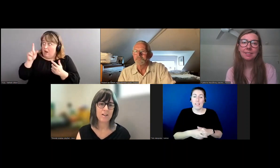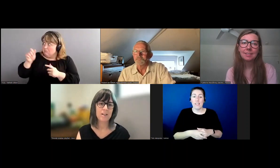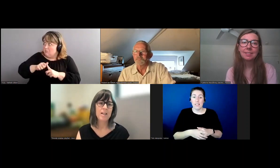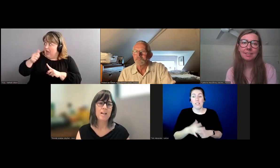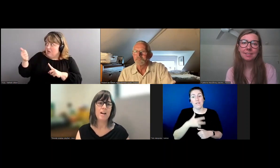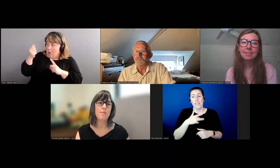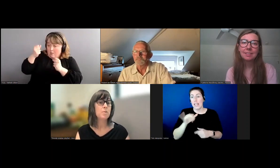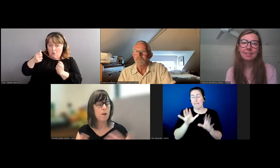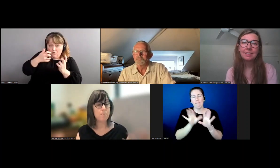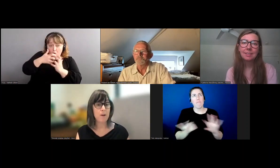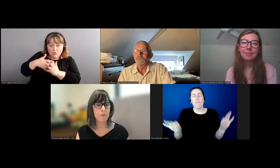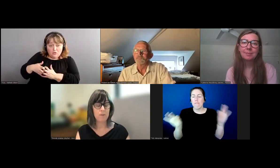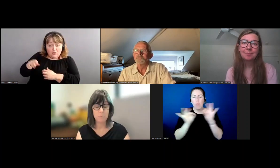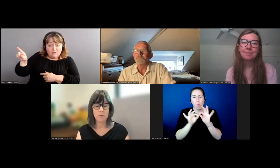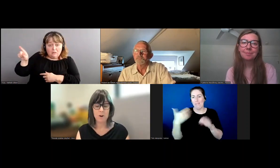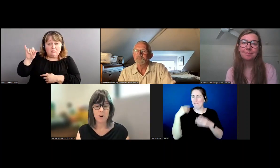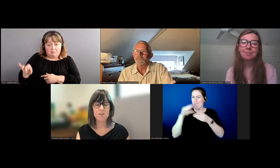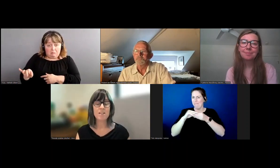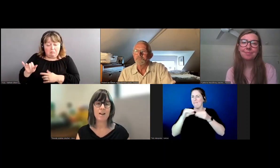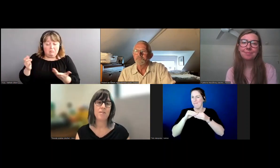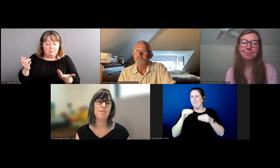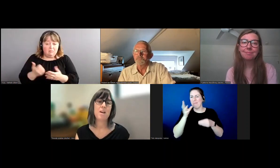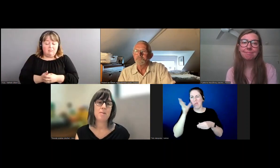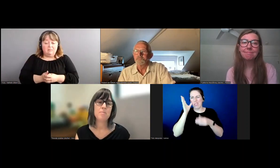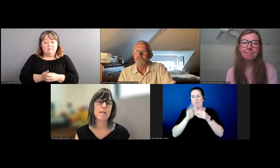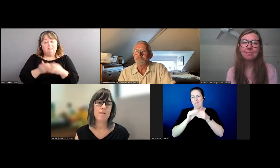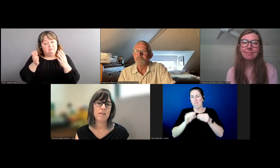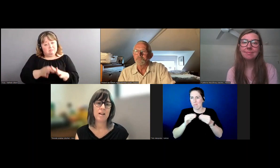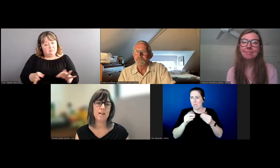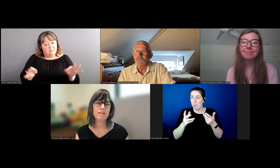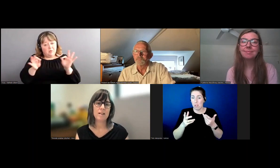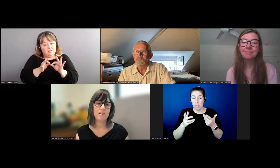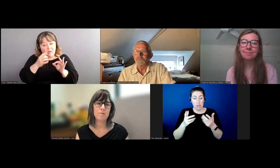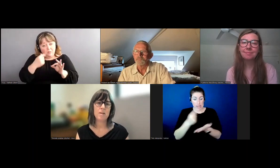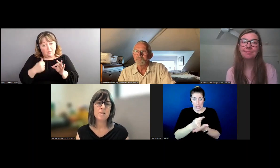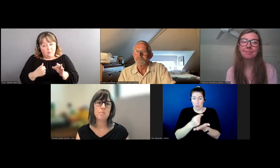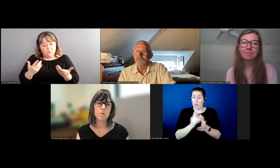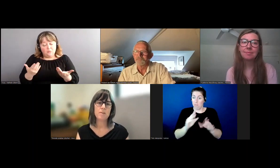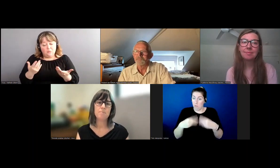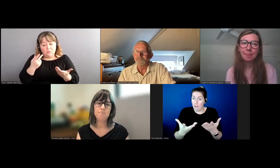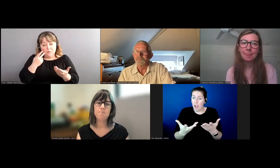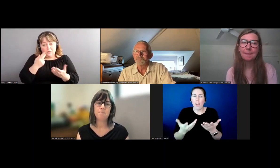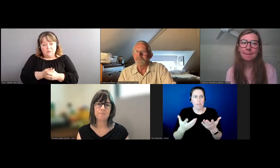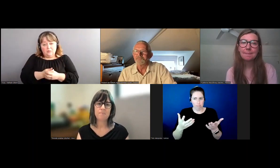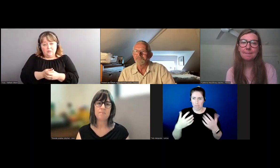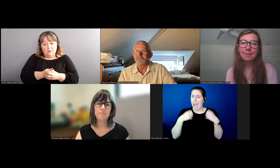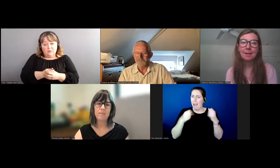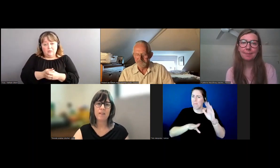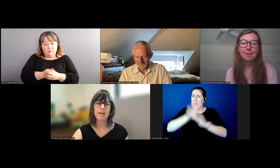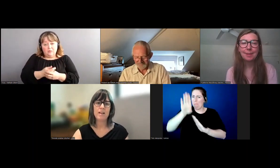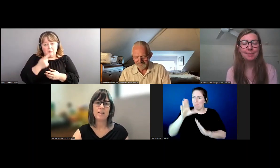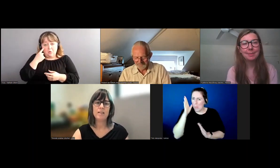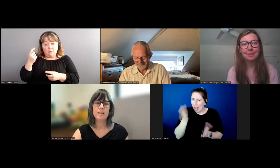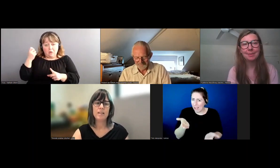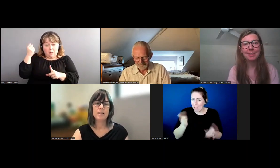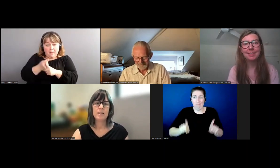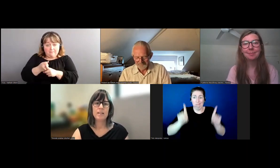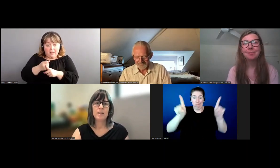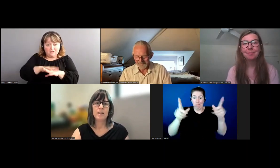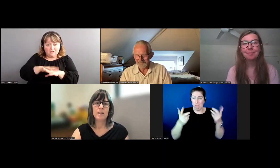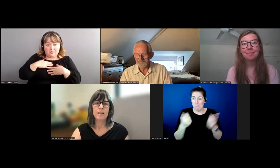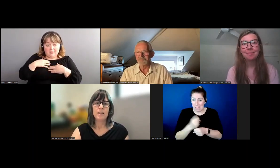earlier, about, with regards to health outcomes, having that therapy support. Yeah,